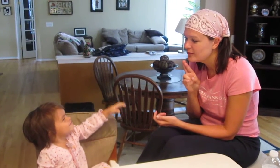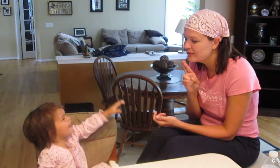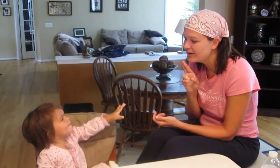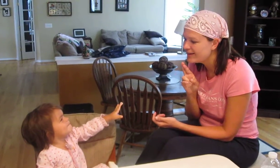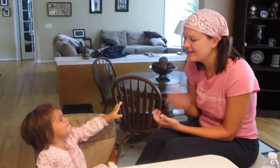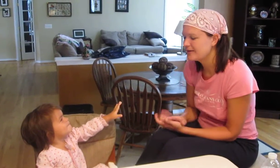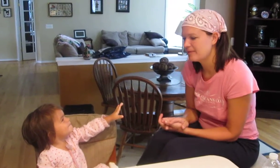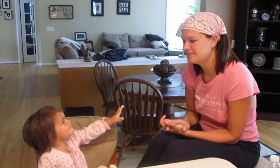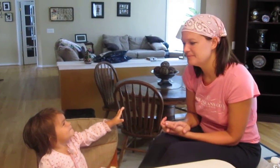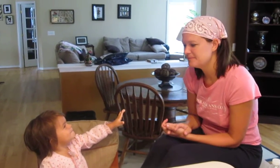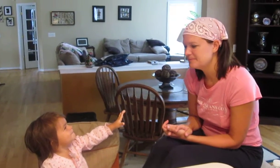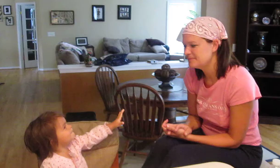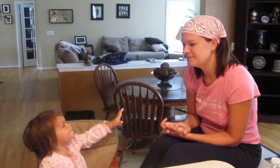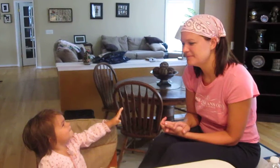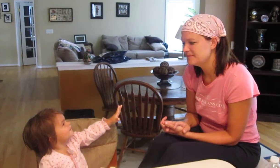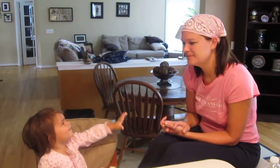Stop. Okay. Go.